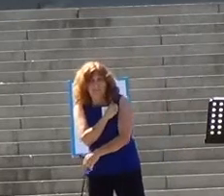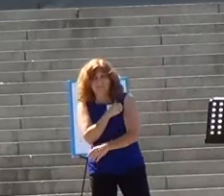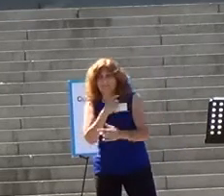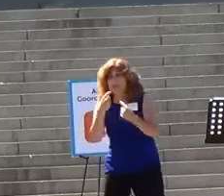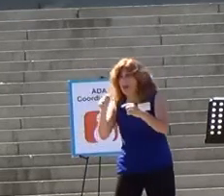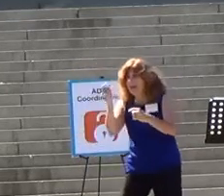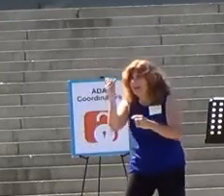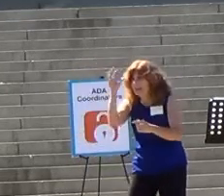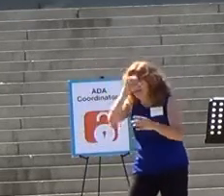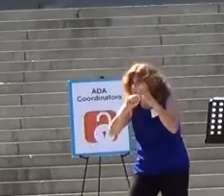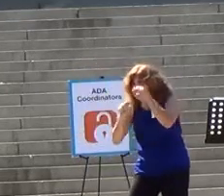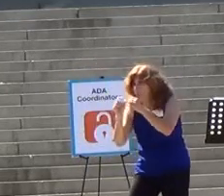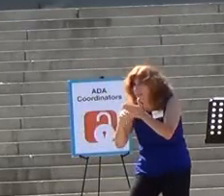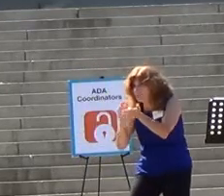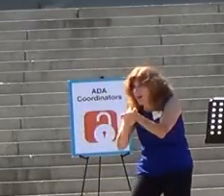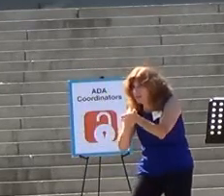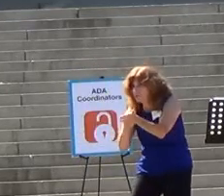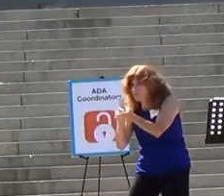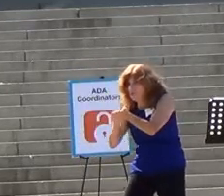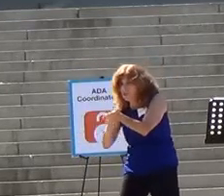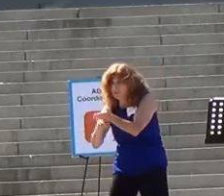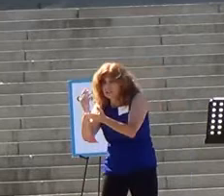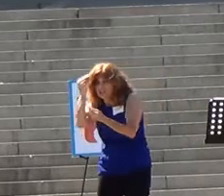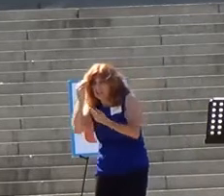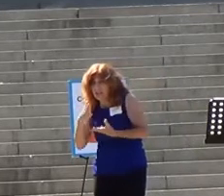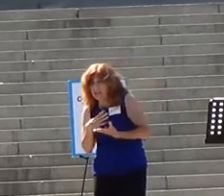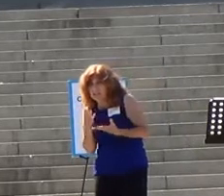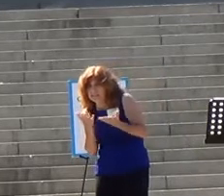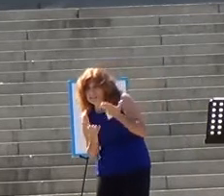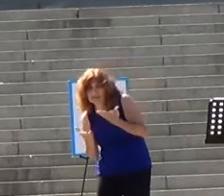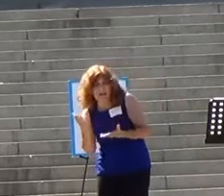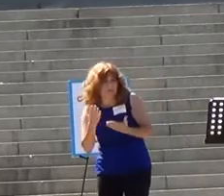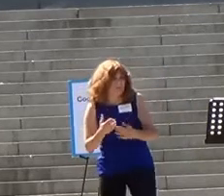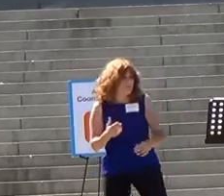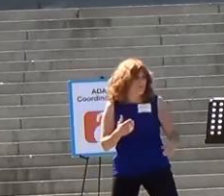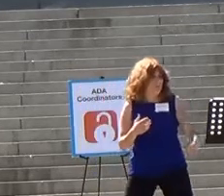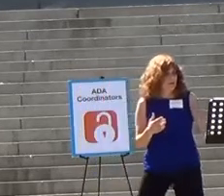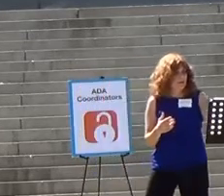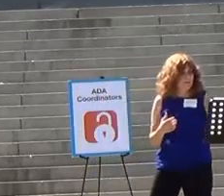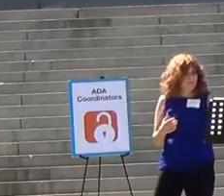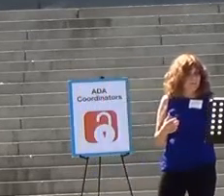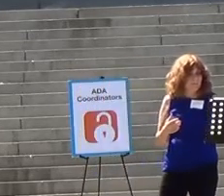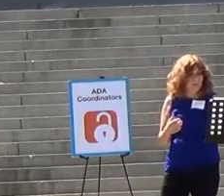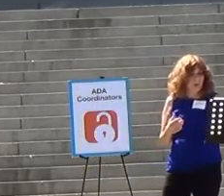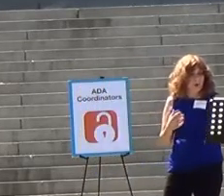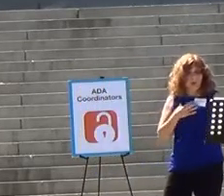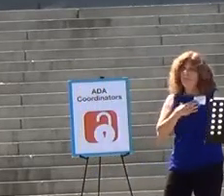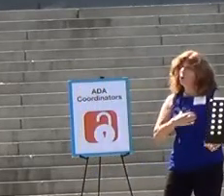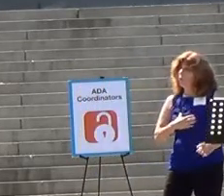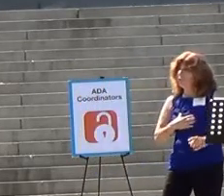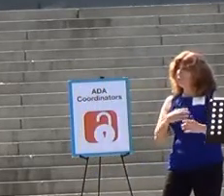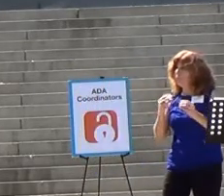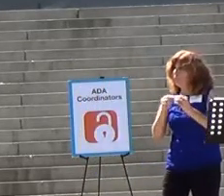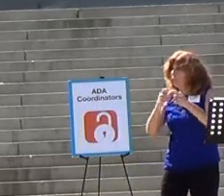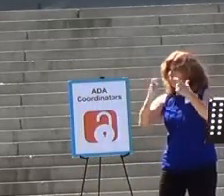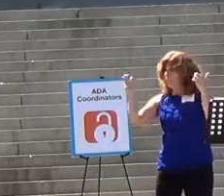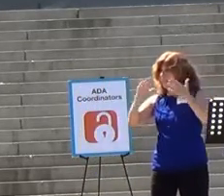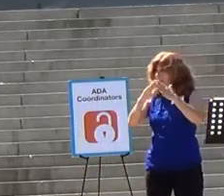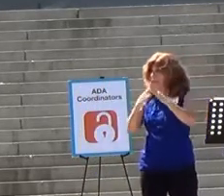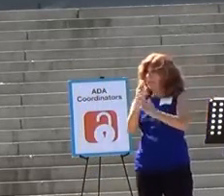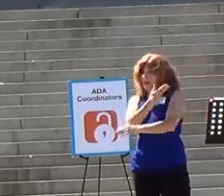communicate there. We go to the emergency room at a hospital and try to guess what the doctors and nurses are telling